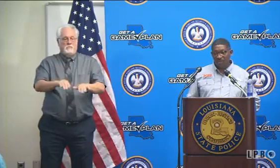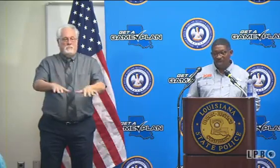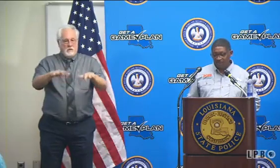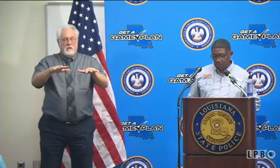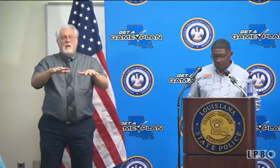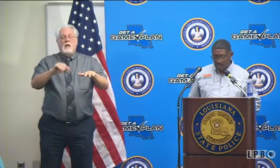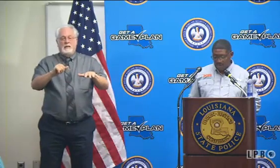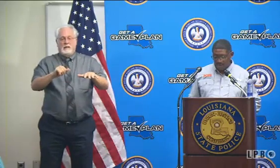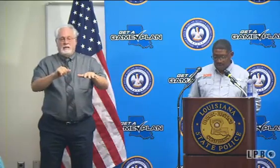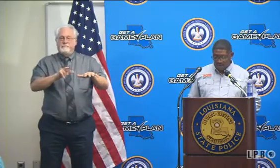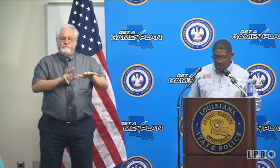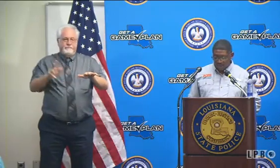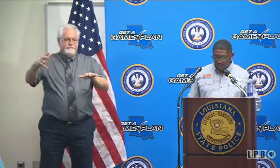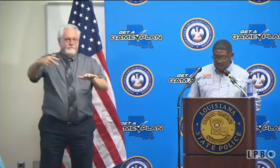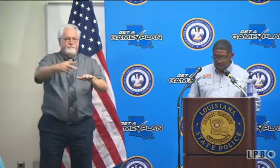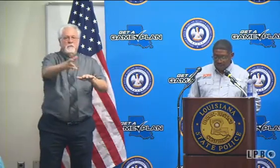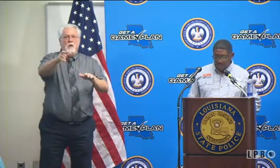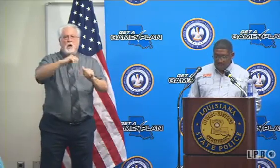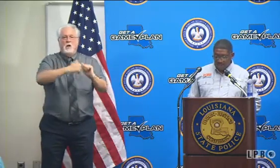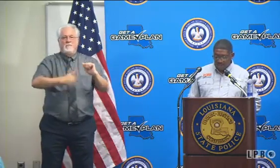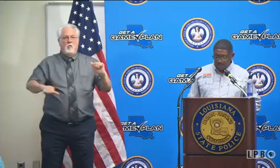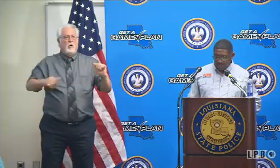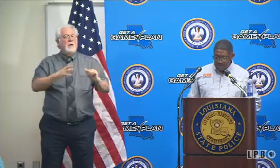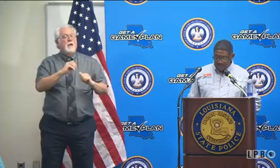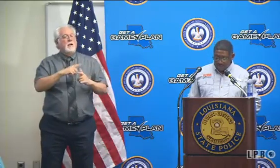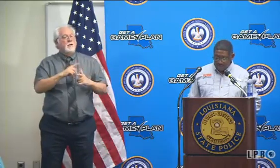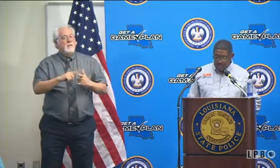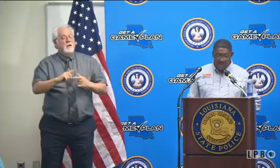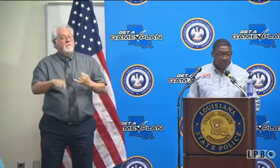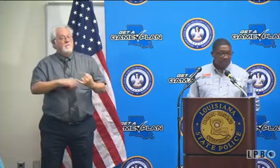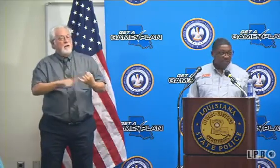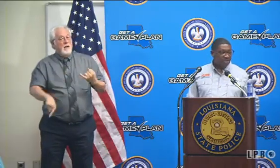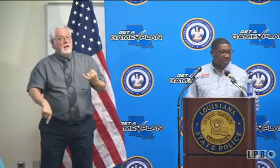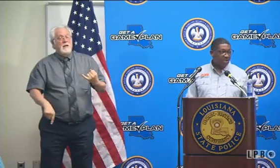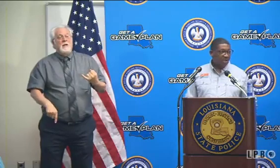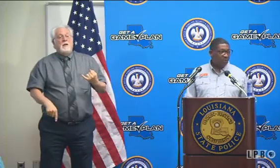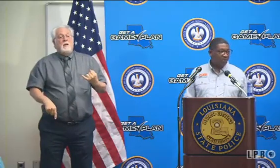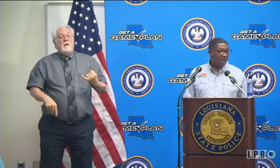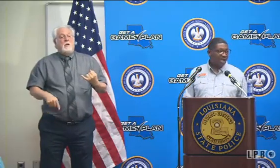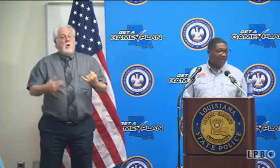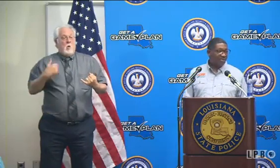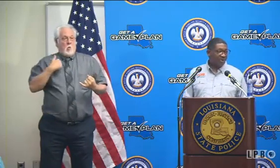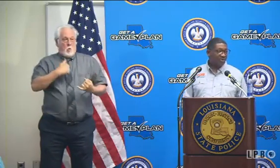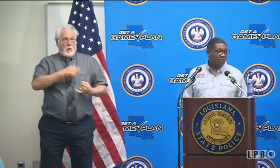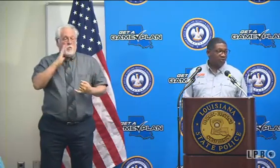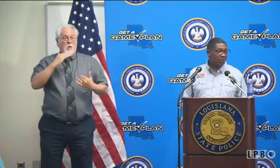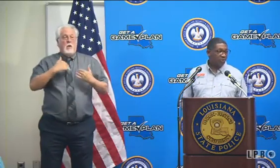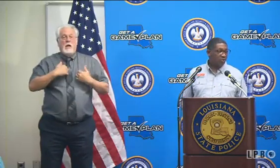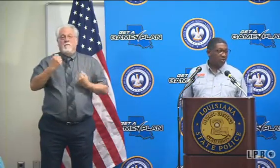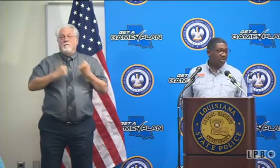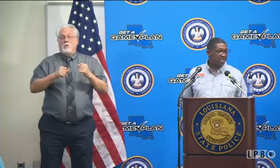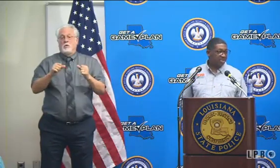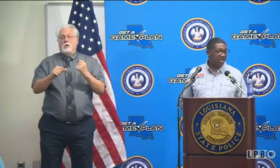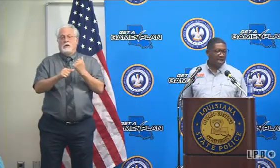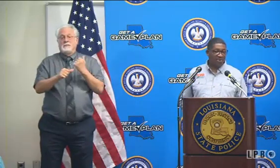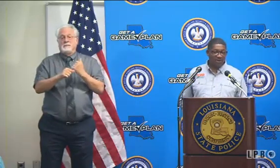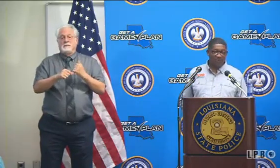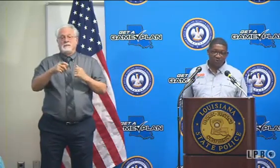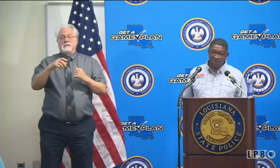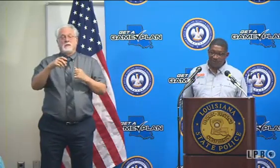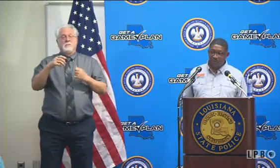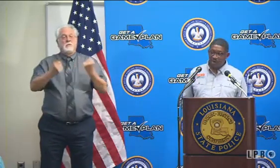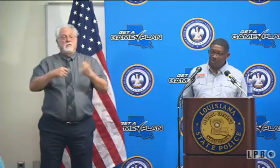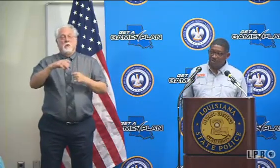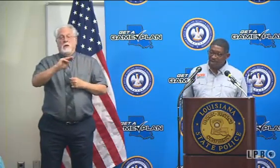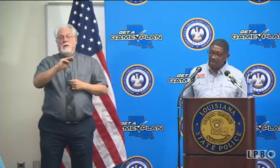that you can map your route as you leave. And then finally, I will let you know that we will have our Motor Assist Patrol will continue to operate